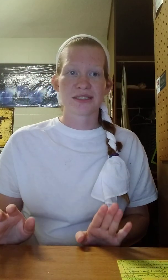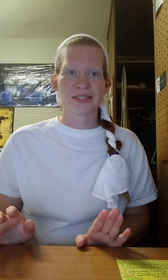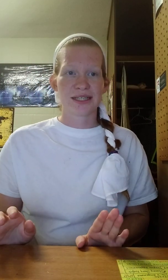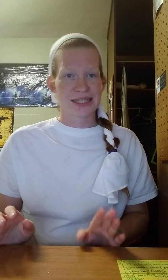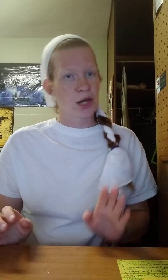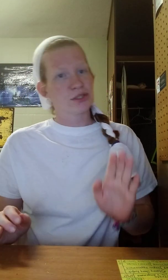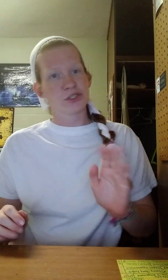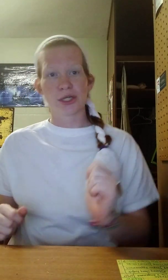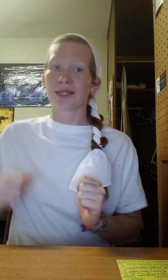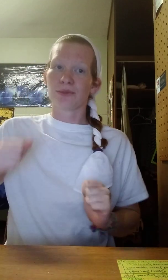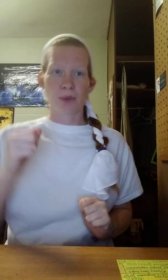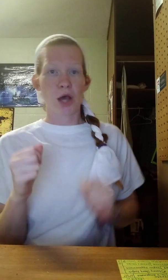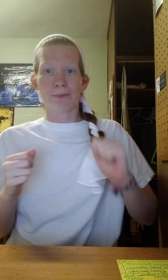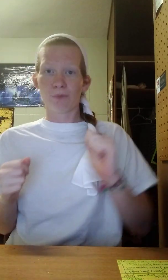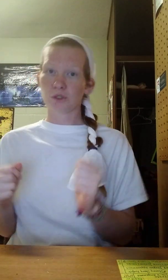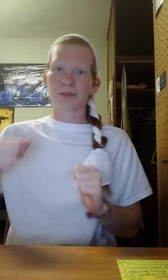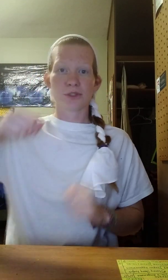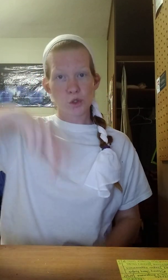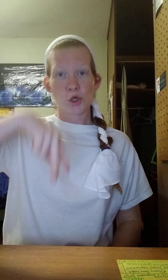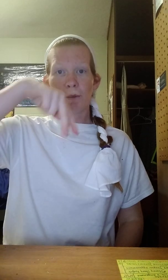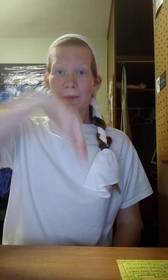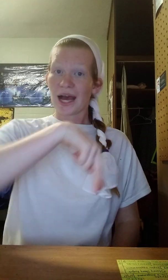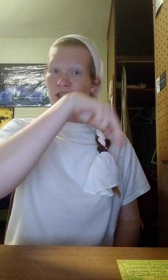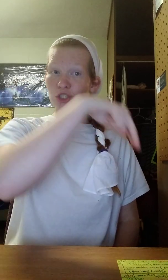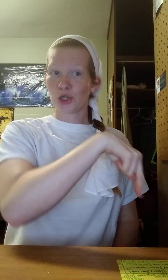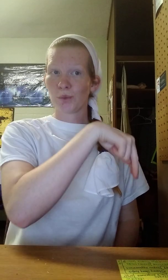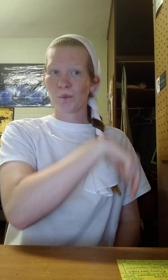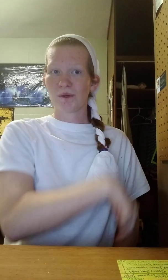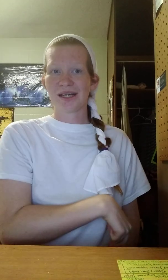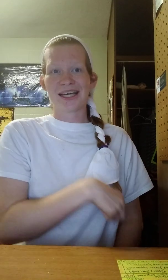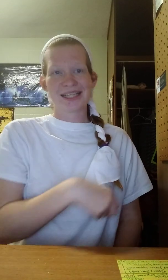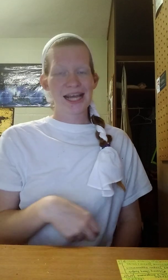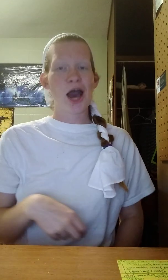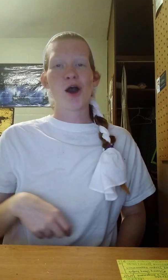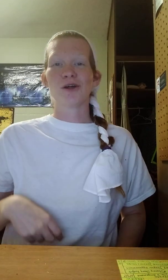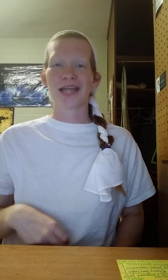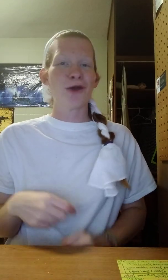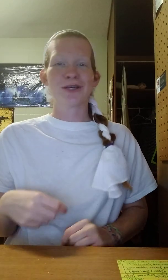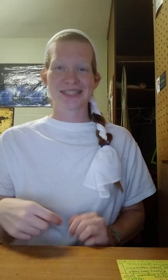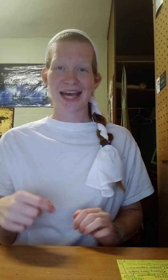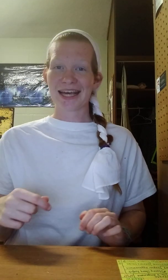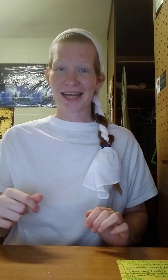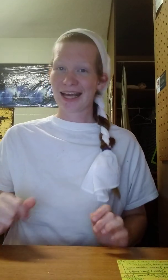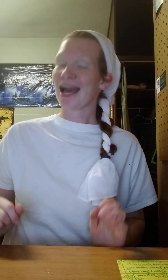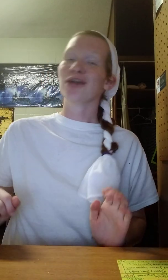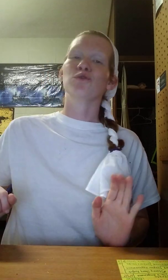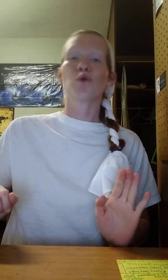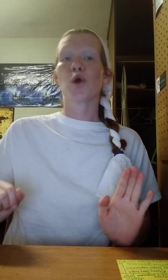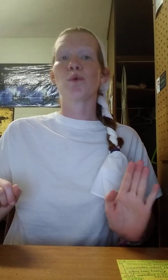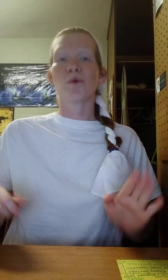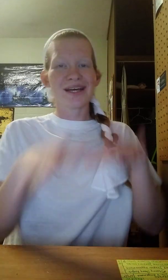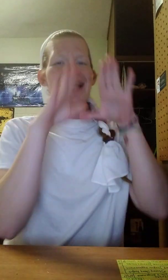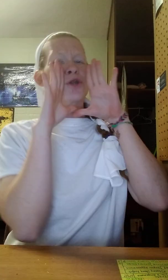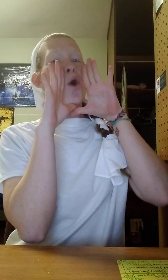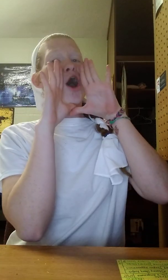He marched in the animals two by two, and he called out as they went through, hey Lord,